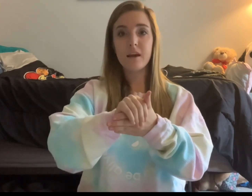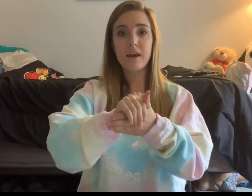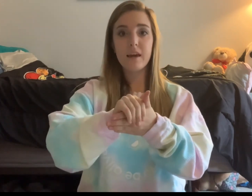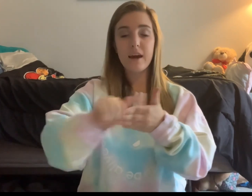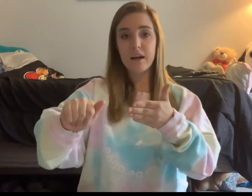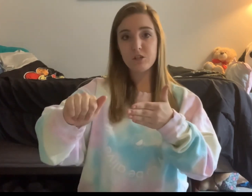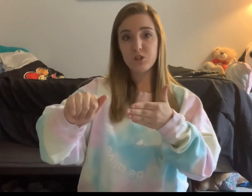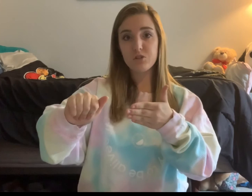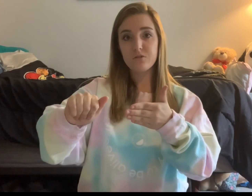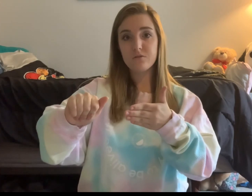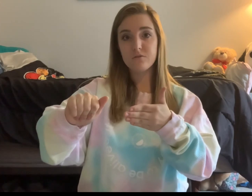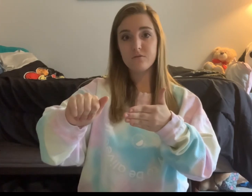cash,